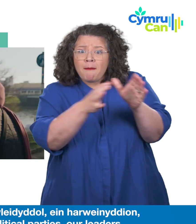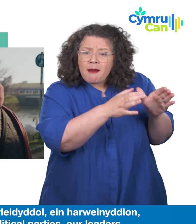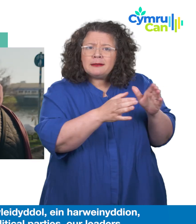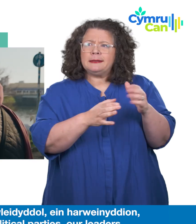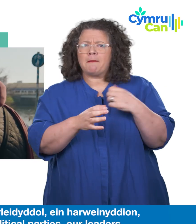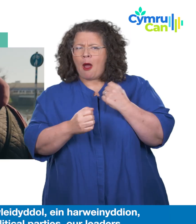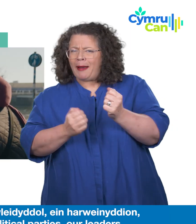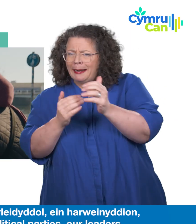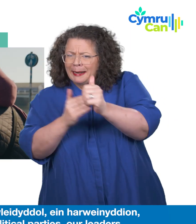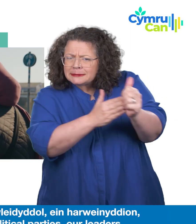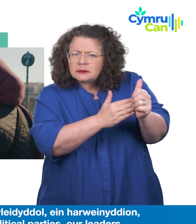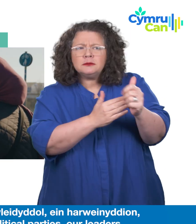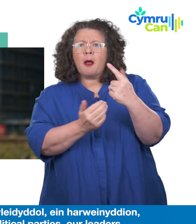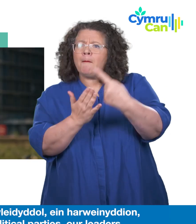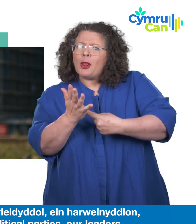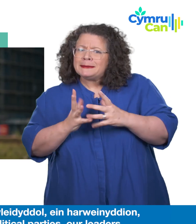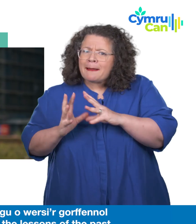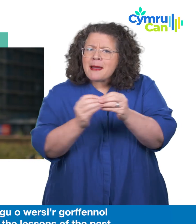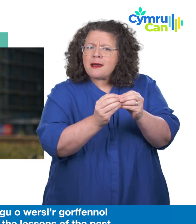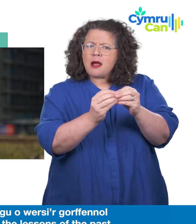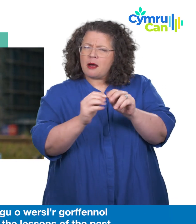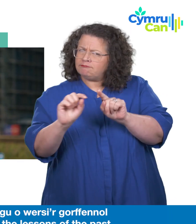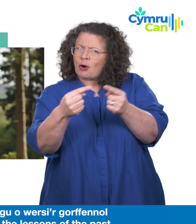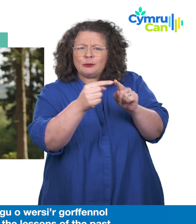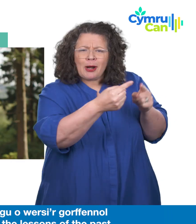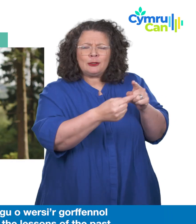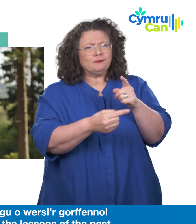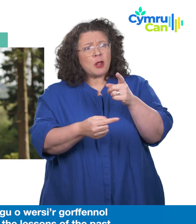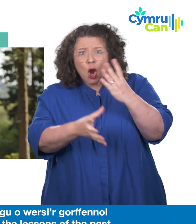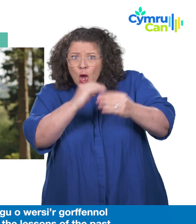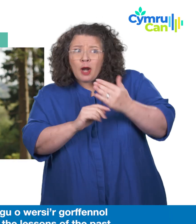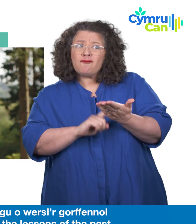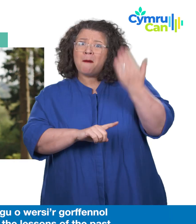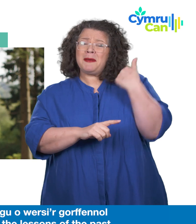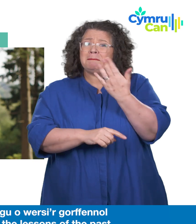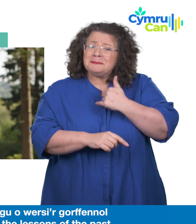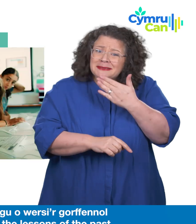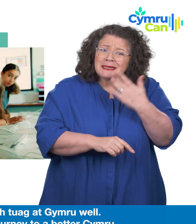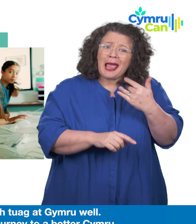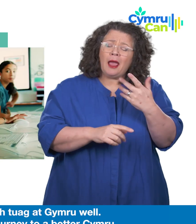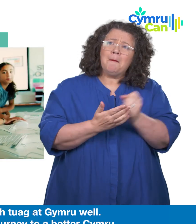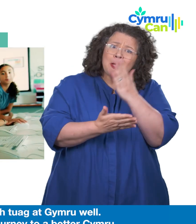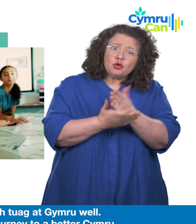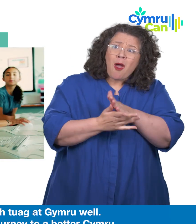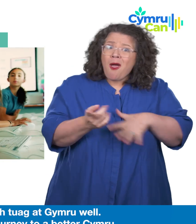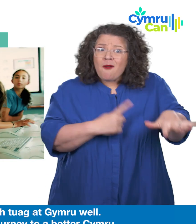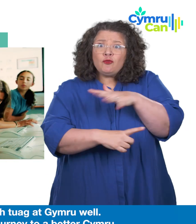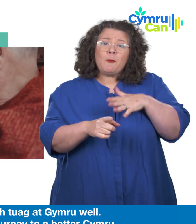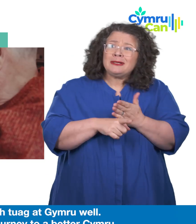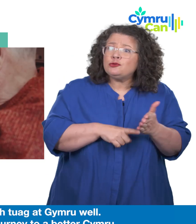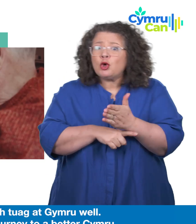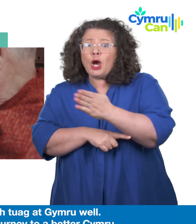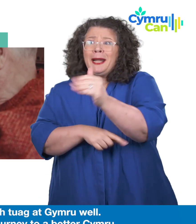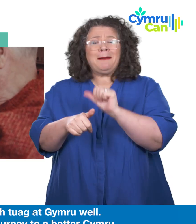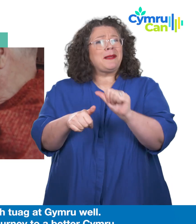our political parties, our leaders, our policymakers to learn from the lessons of the past and ensure everyone is on